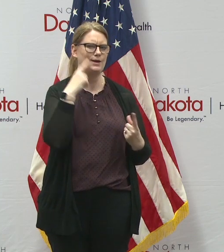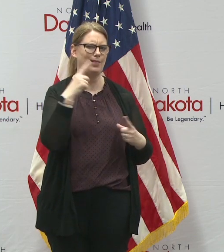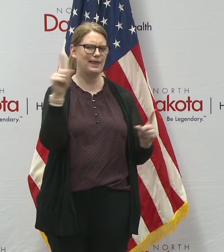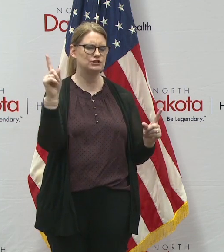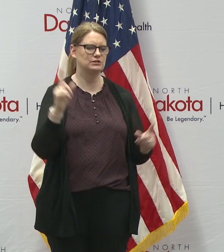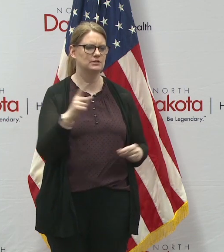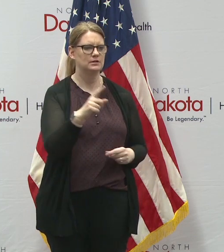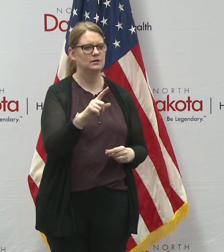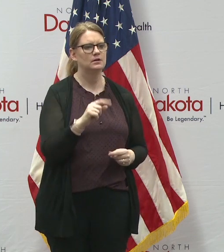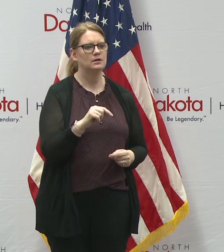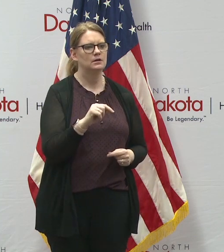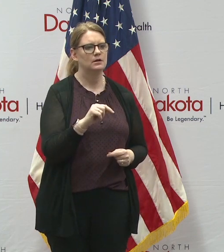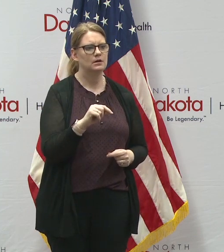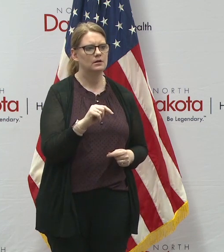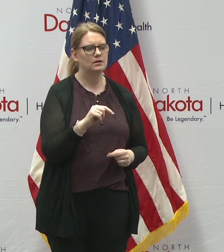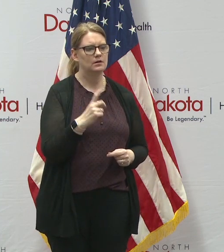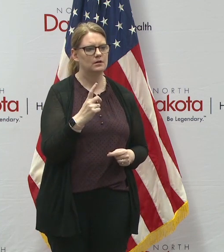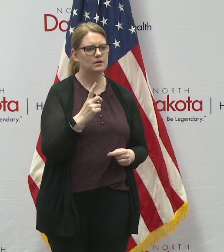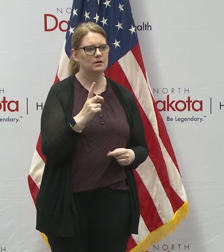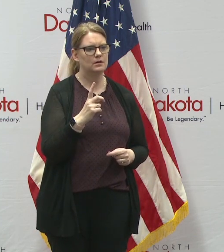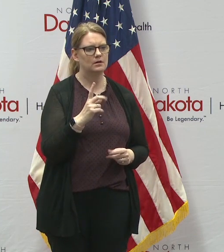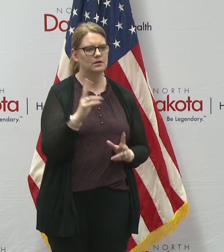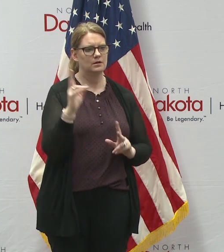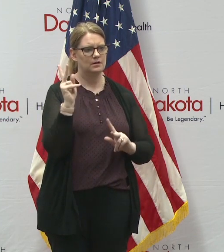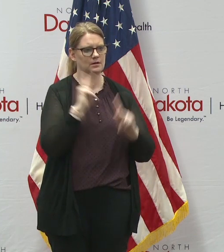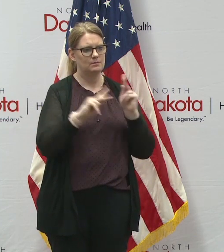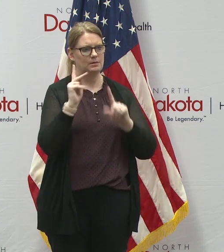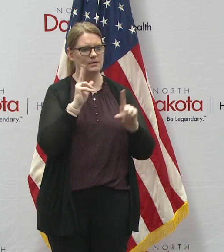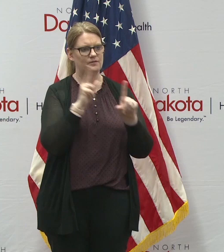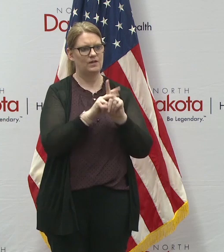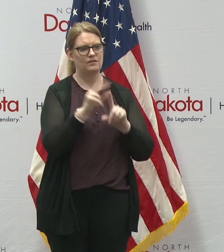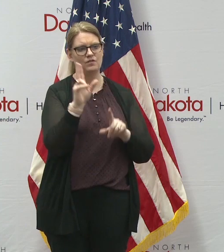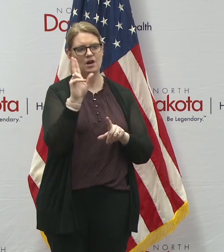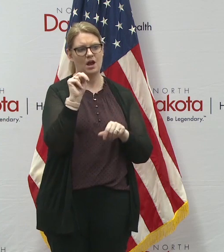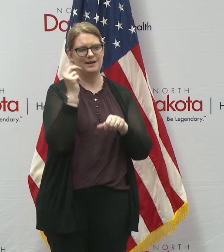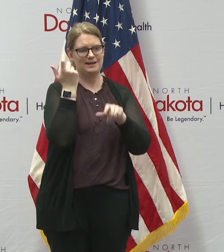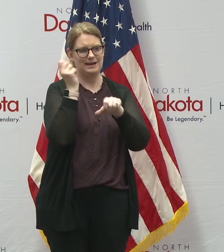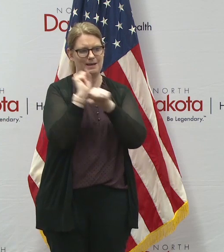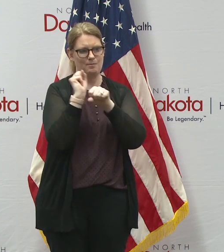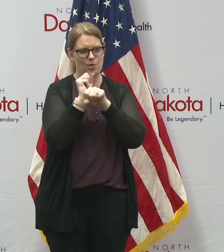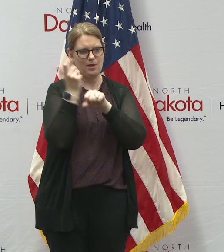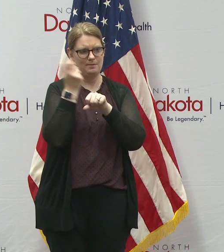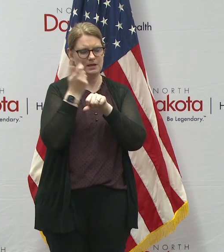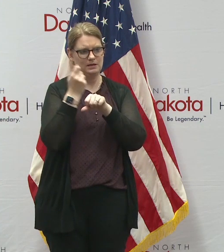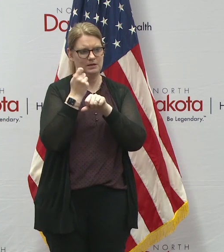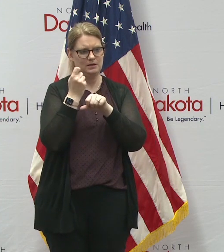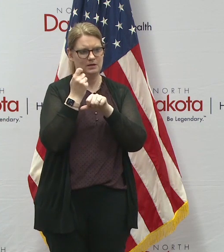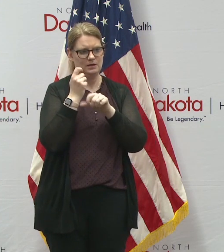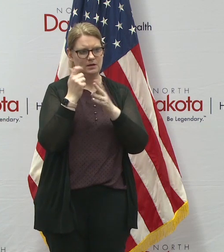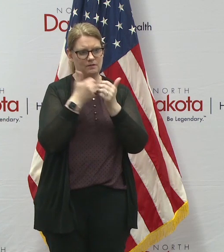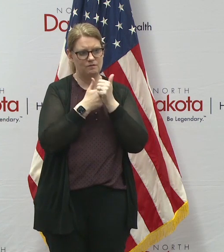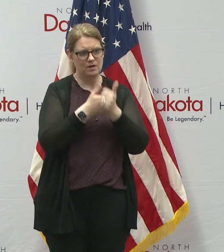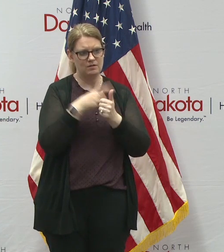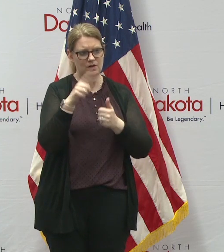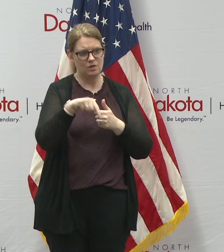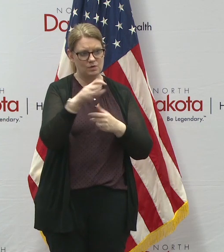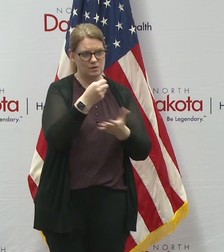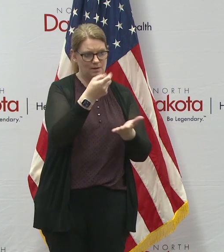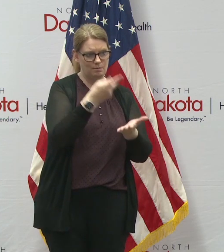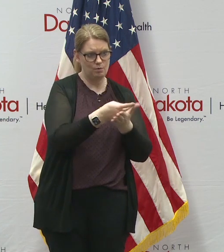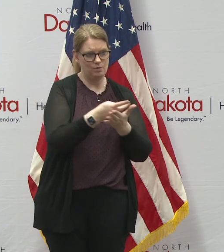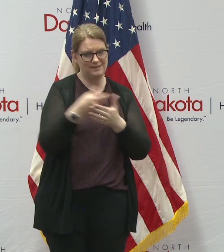was just wondering, the people who file for unemployment, are you keeping track at the state level of those who are approved and